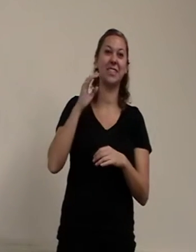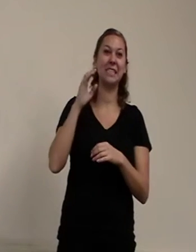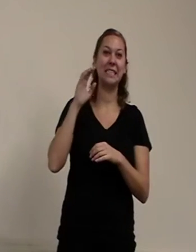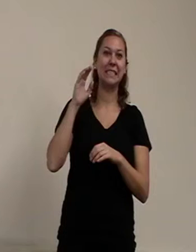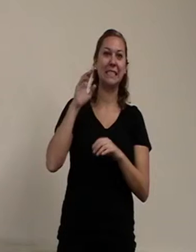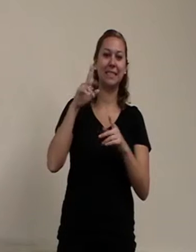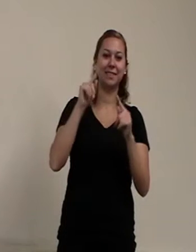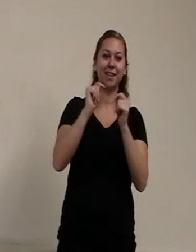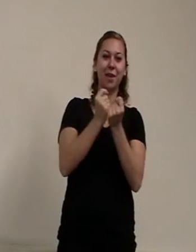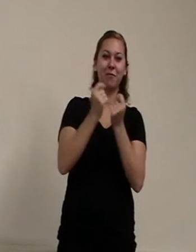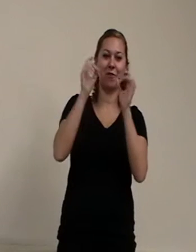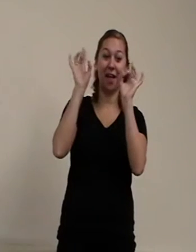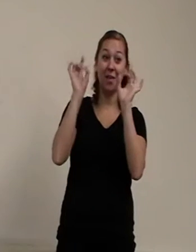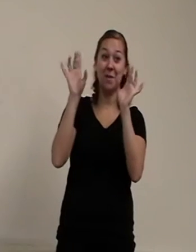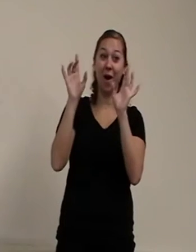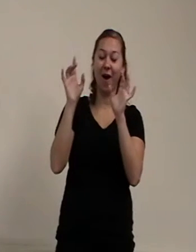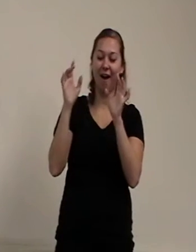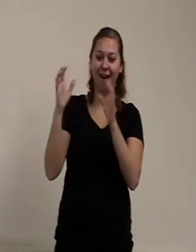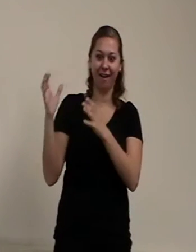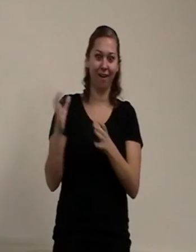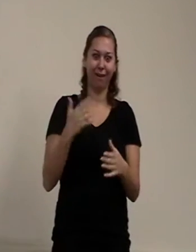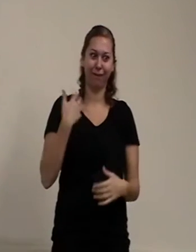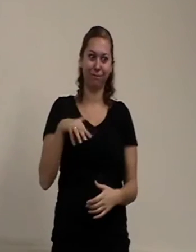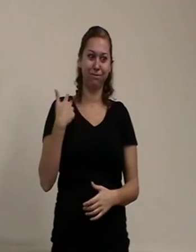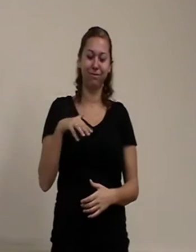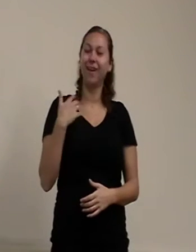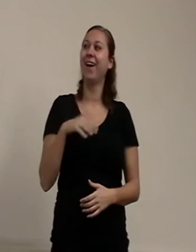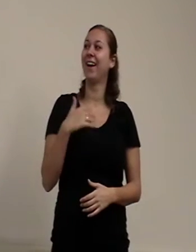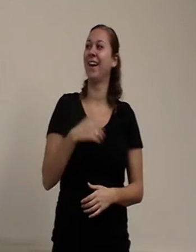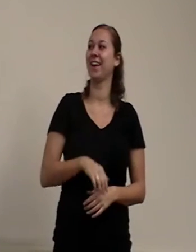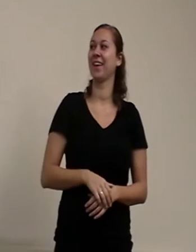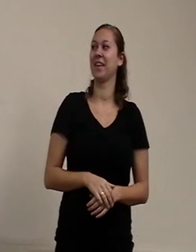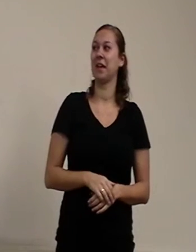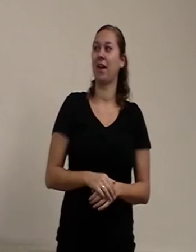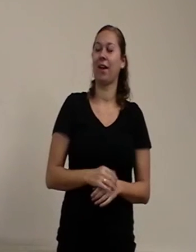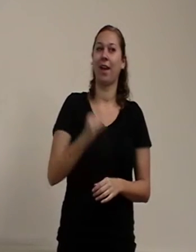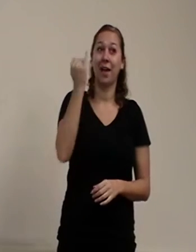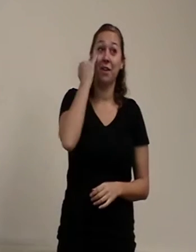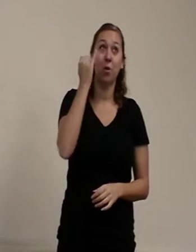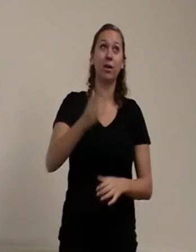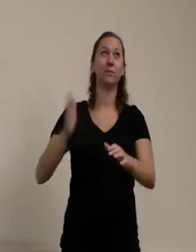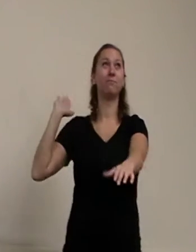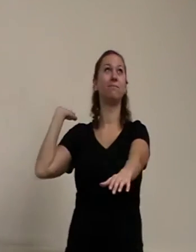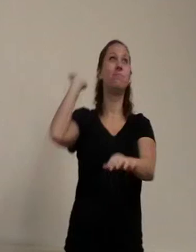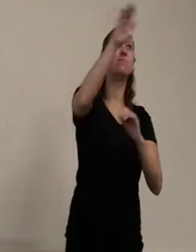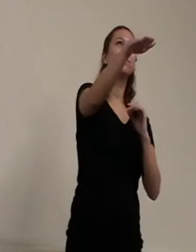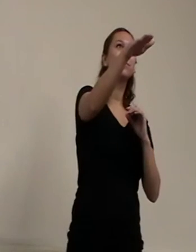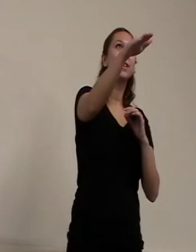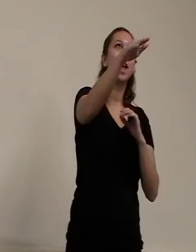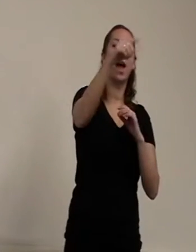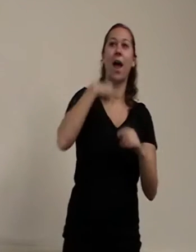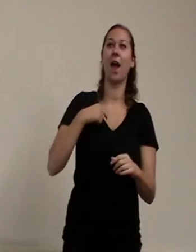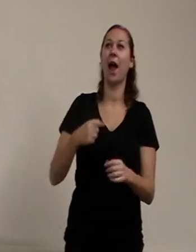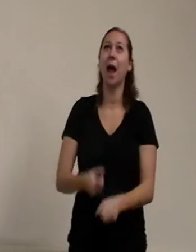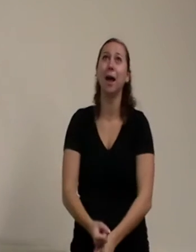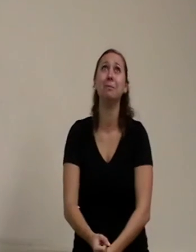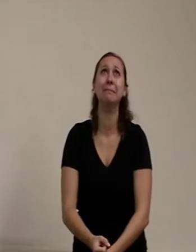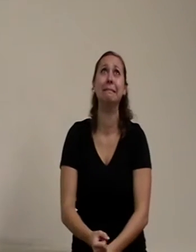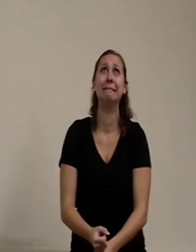So, as we became pretty good friends, if we were on opposing teams and he was serving and he could aim it and I'm sitting here like this, he was aiming for